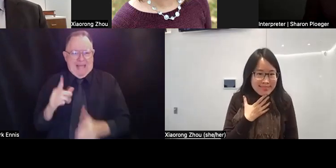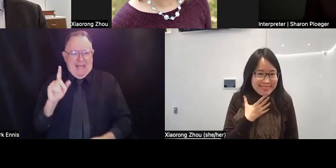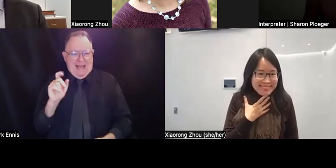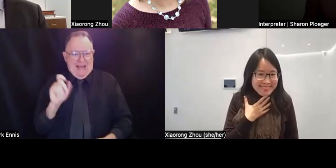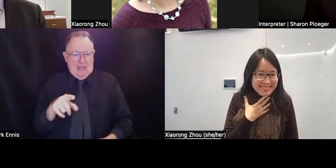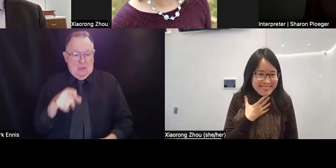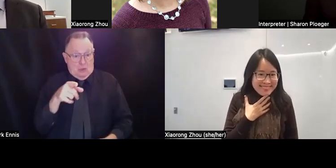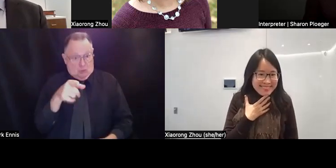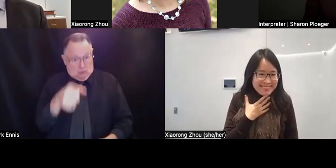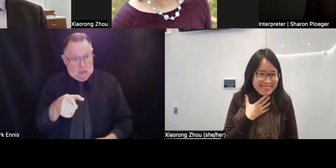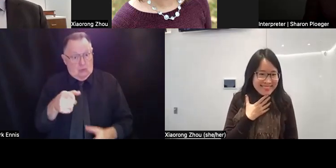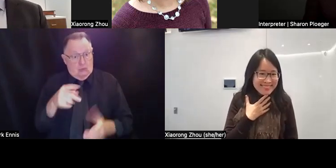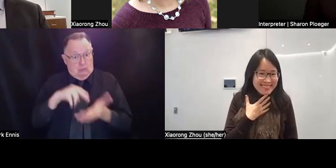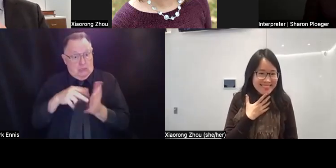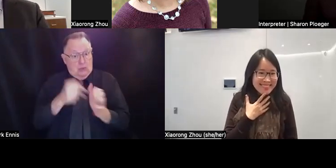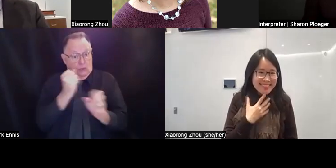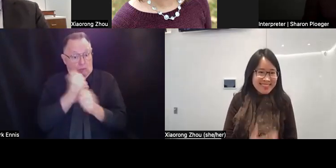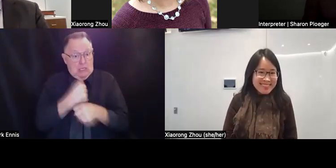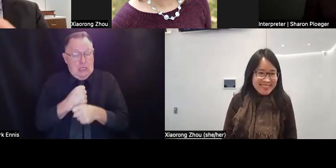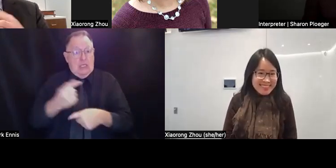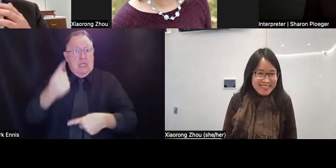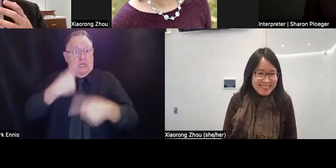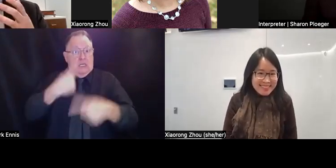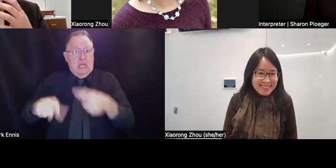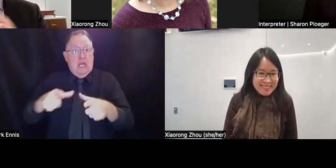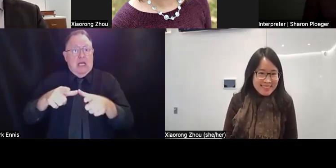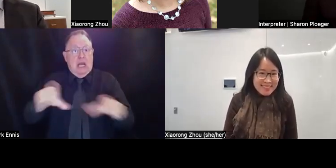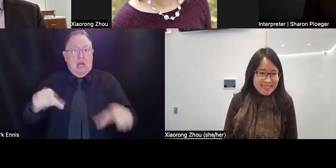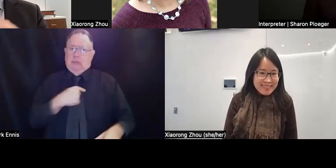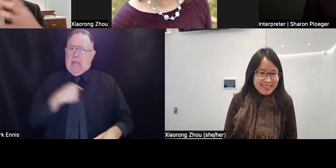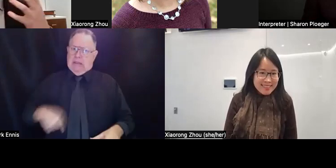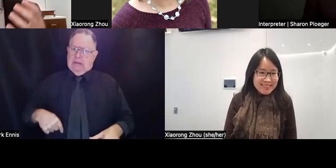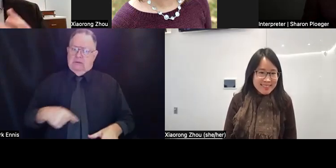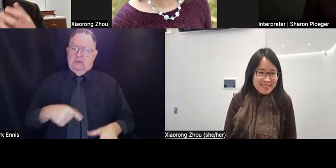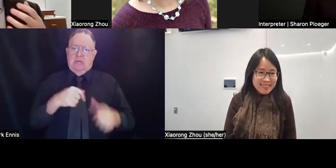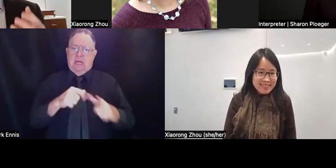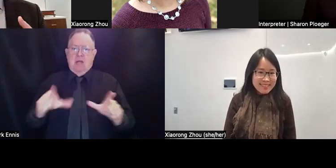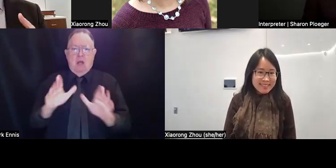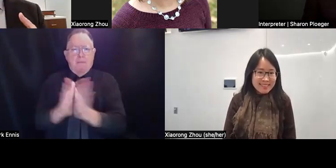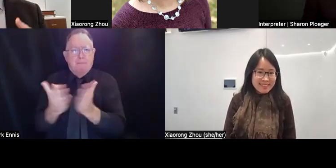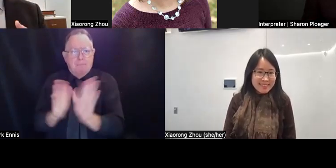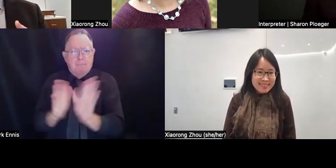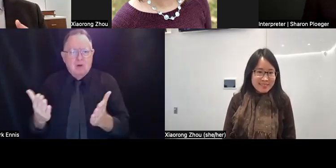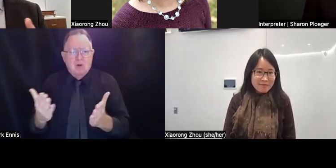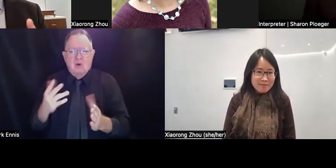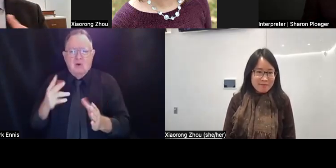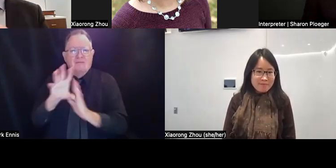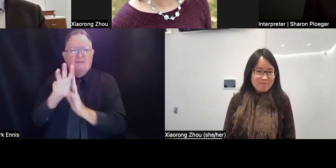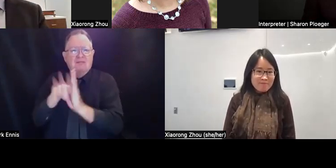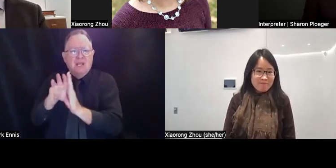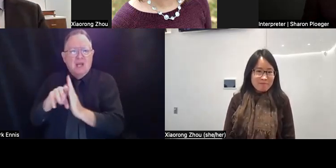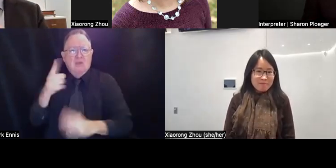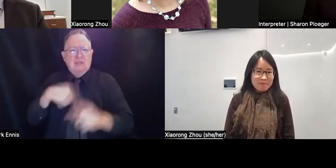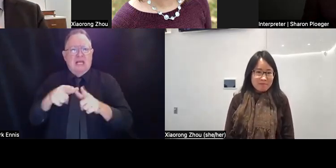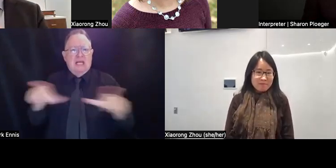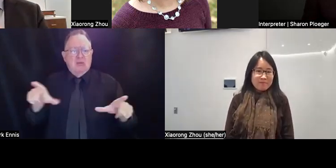you making a Chinese Sign Language textbook, or is it video modules, or what is the structure of the curriculum? And then